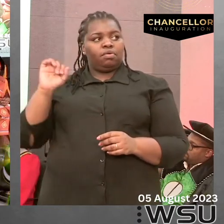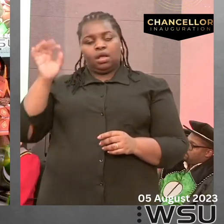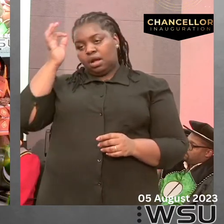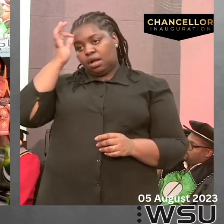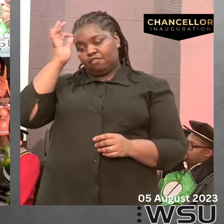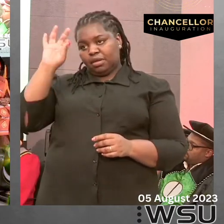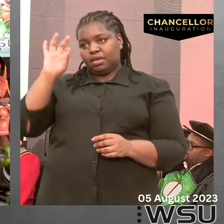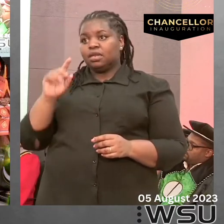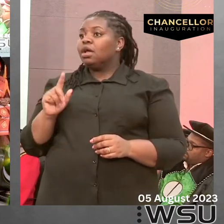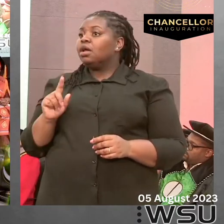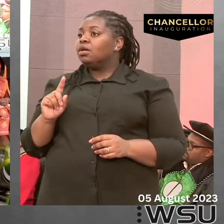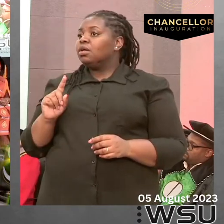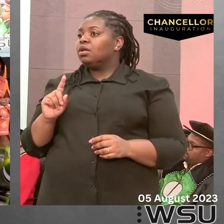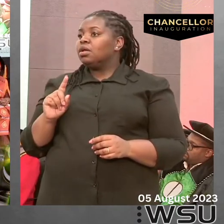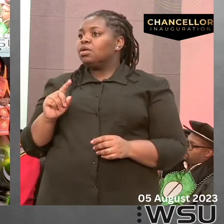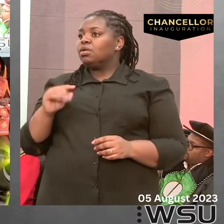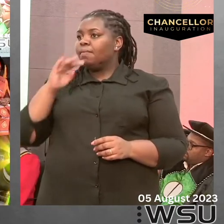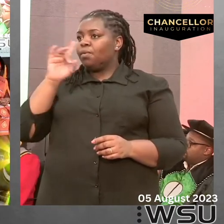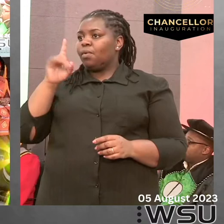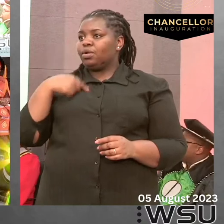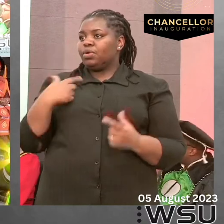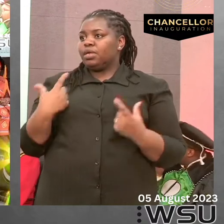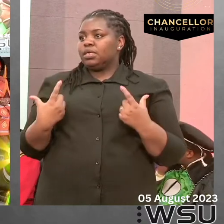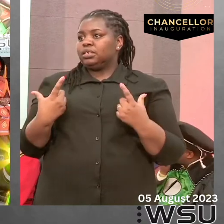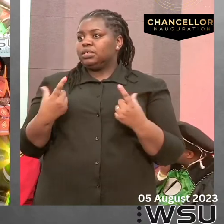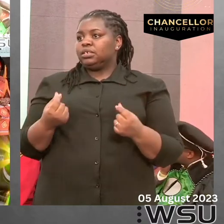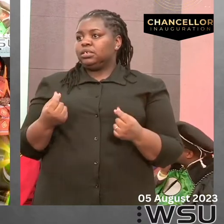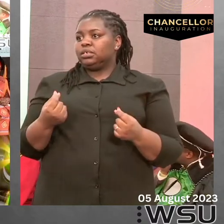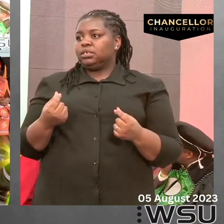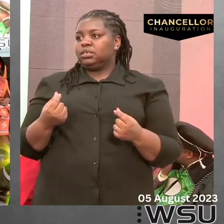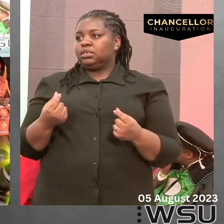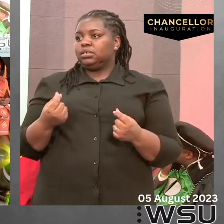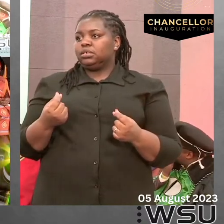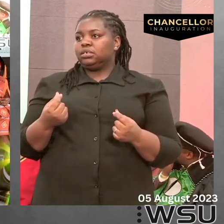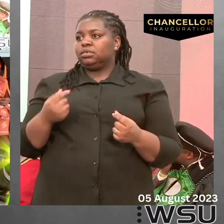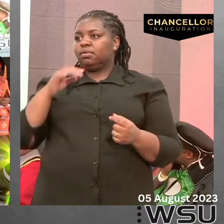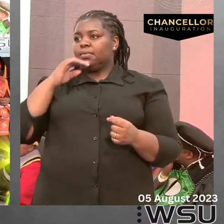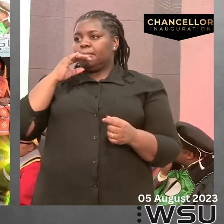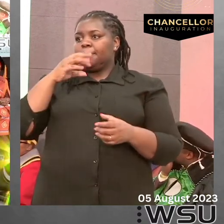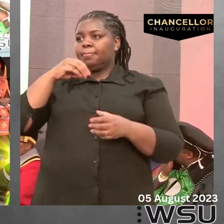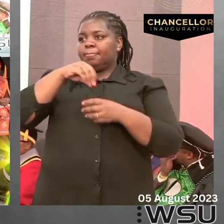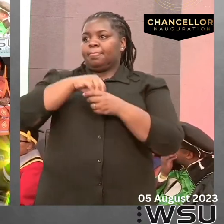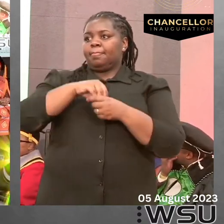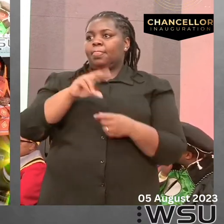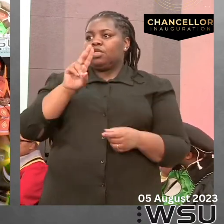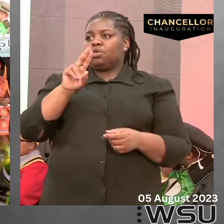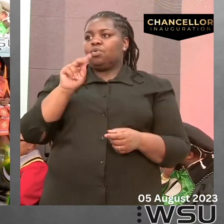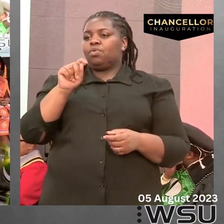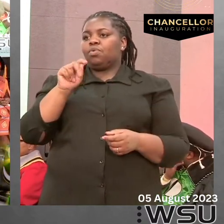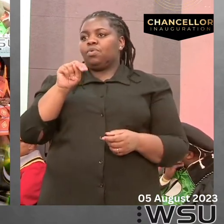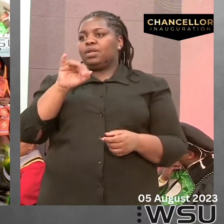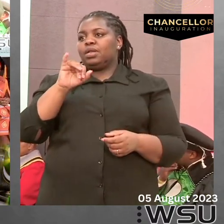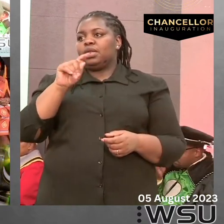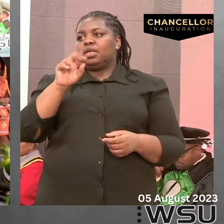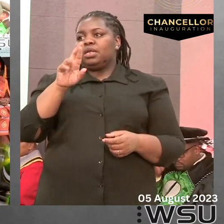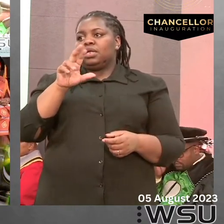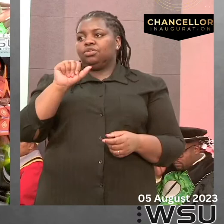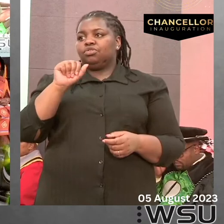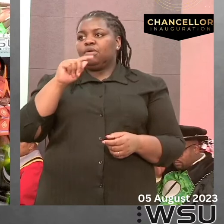government, into what we did in actually reconstructing UNITRA, I attribute that to